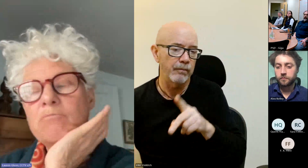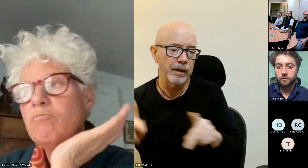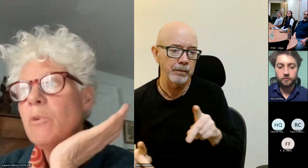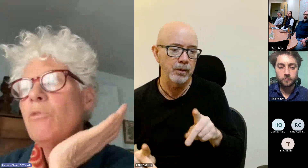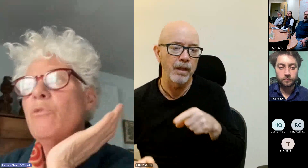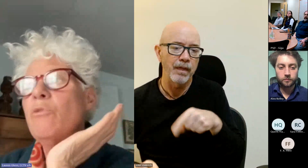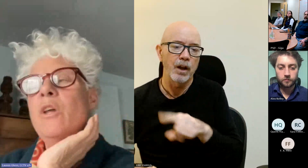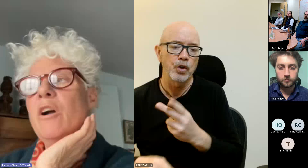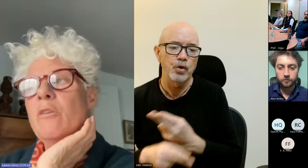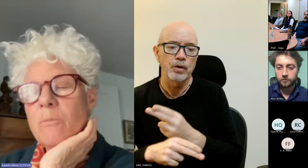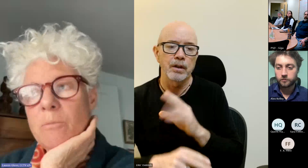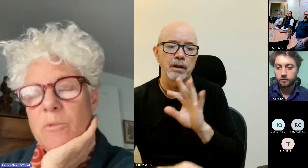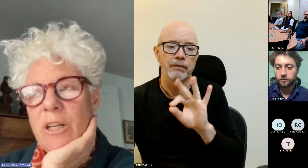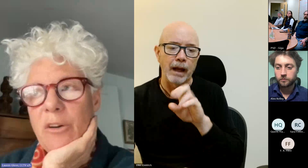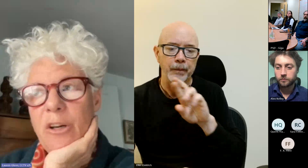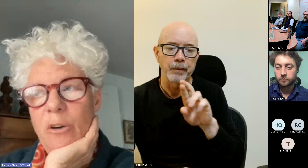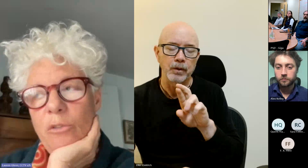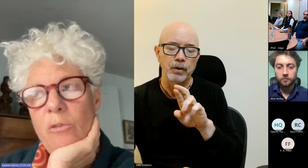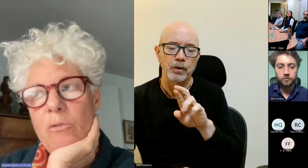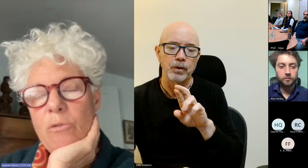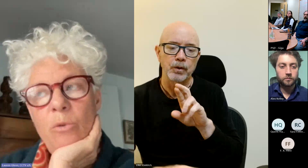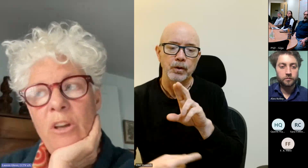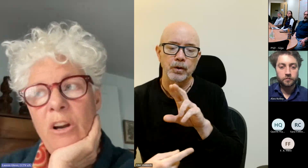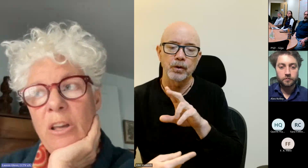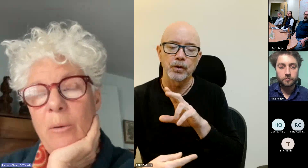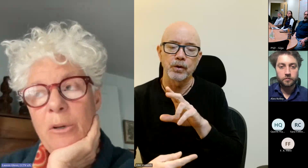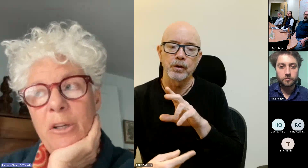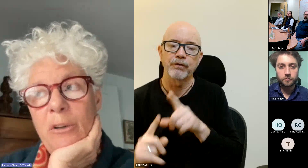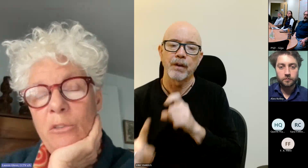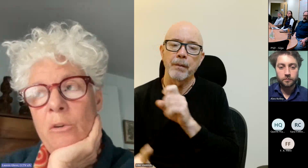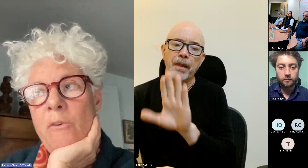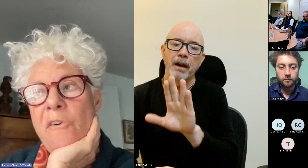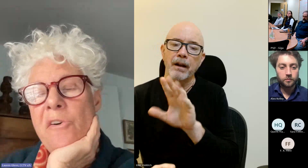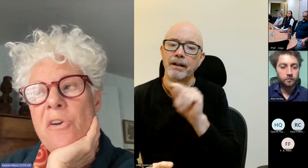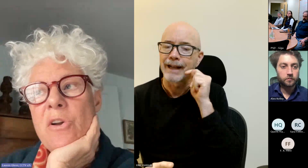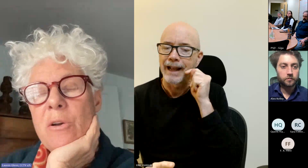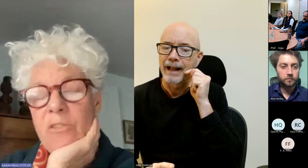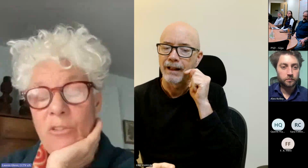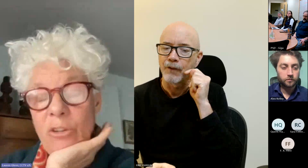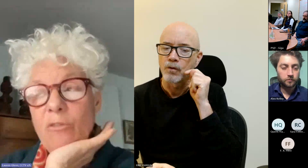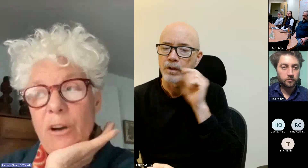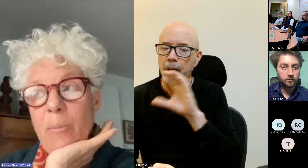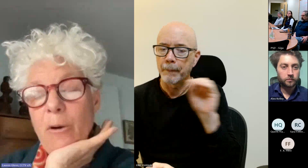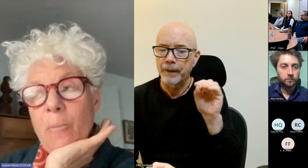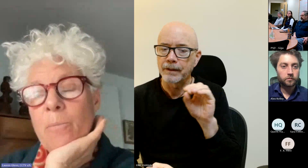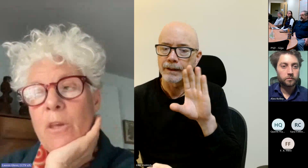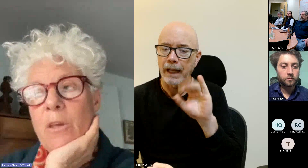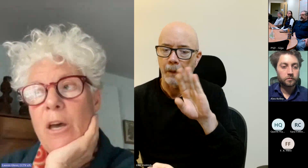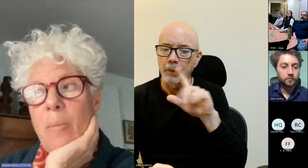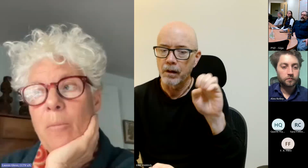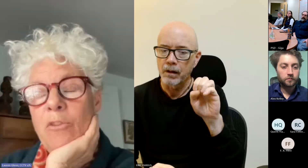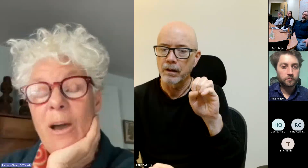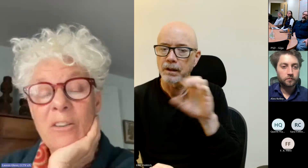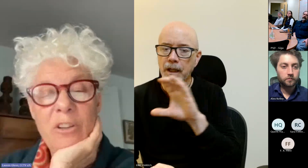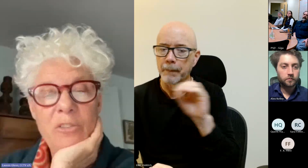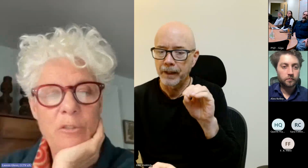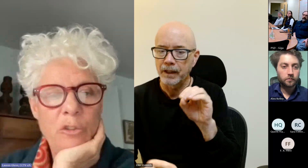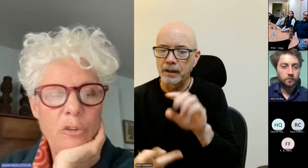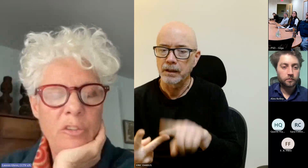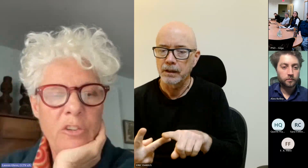fiber through their telcos, through their cable cos, essentially fiber,